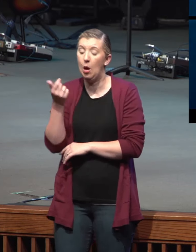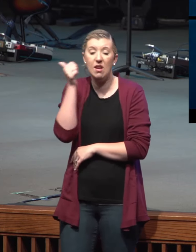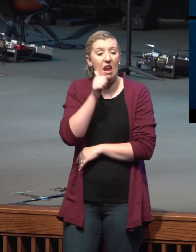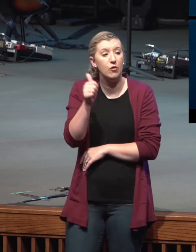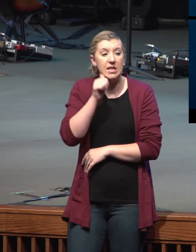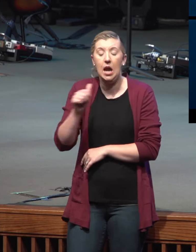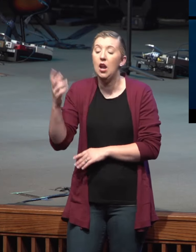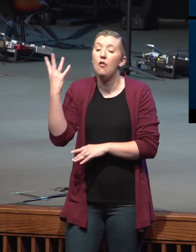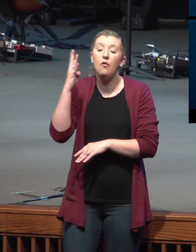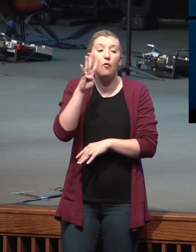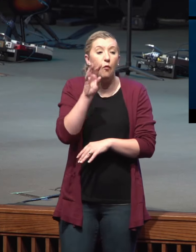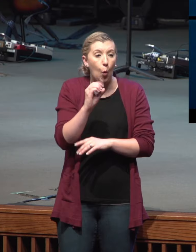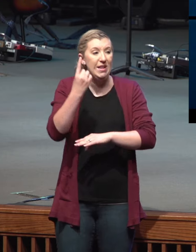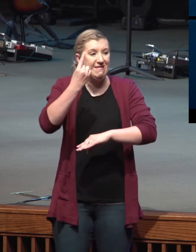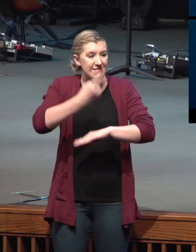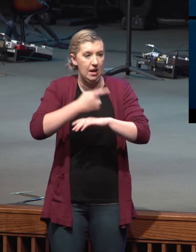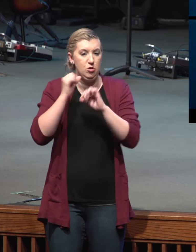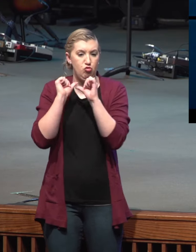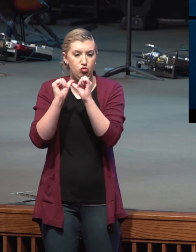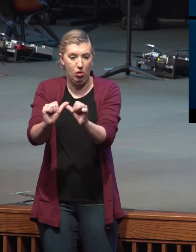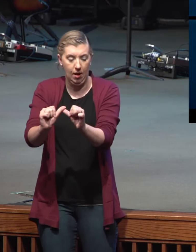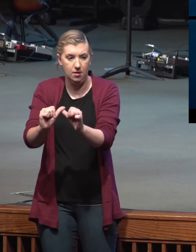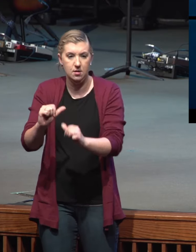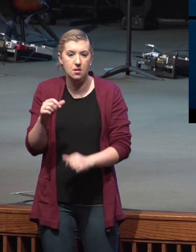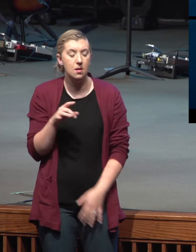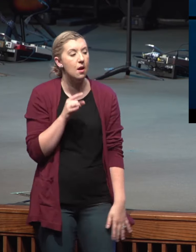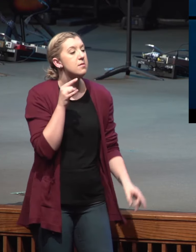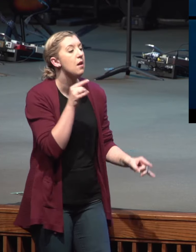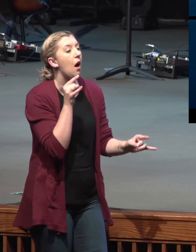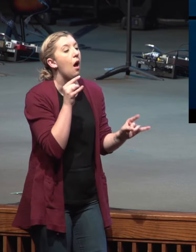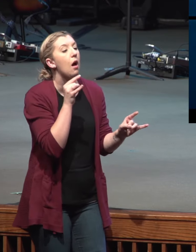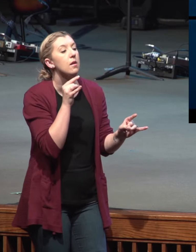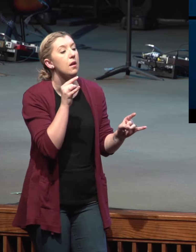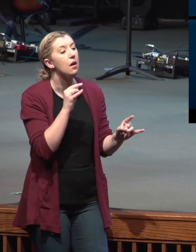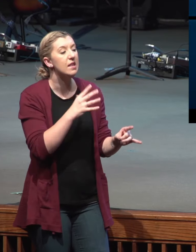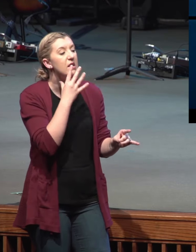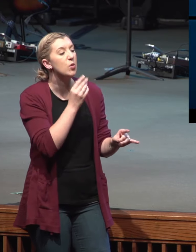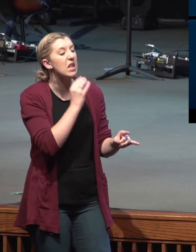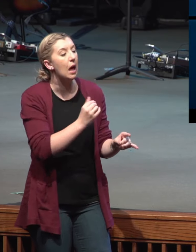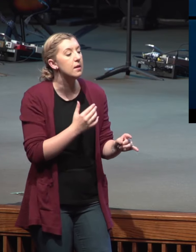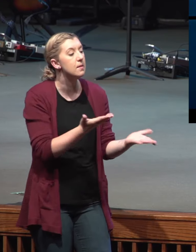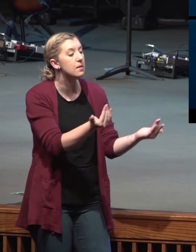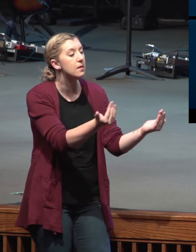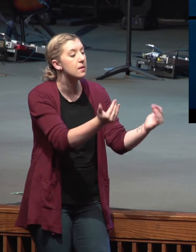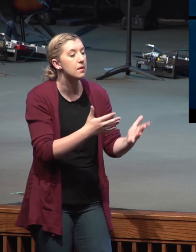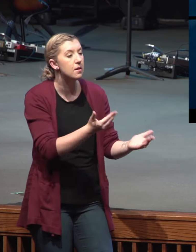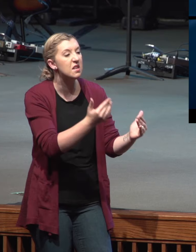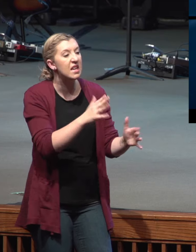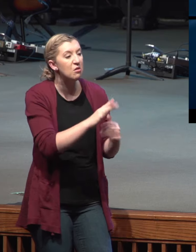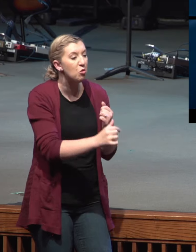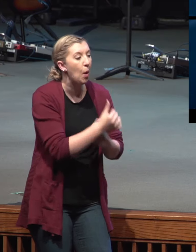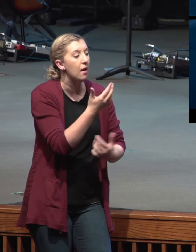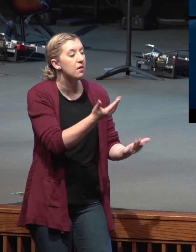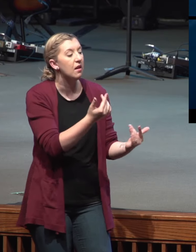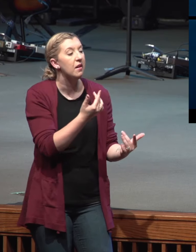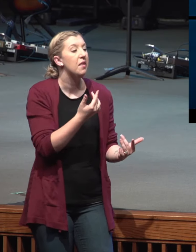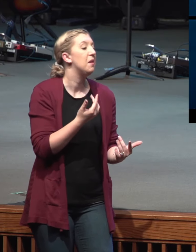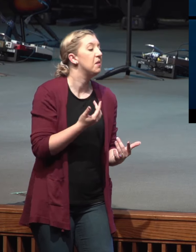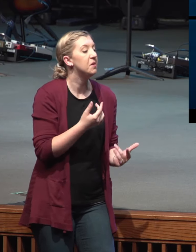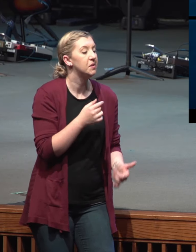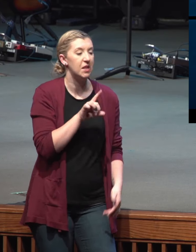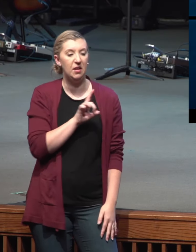day for 40 days, taunting the Israelites, issuing his threat, and then going back